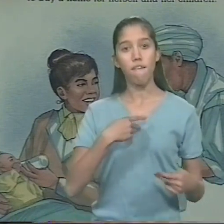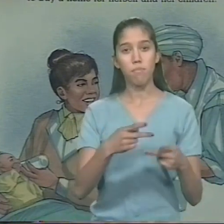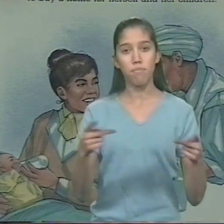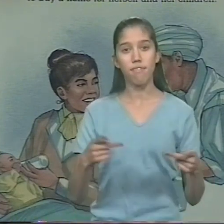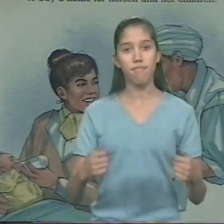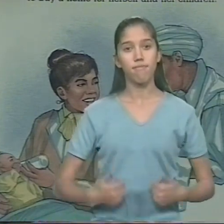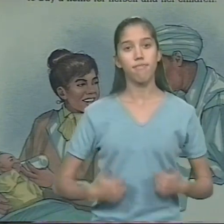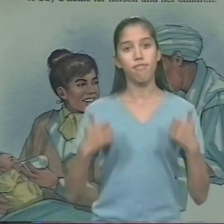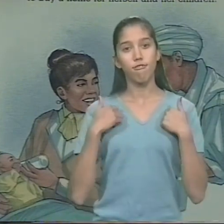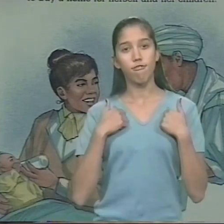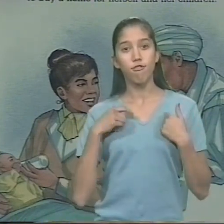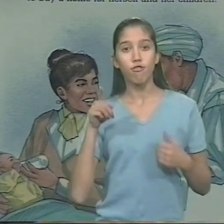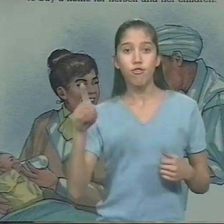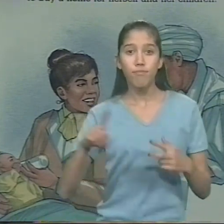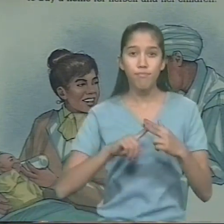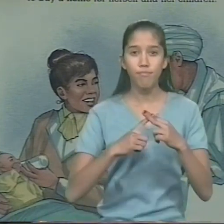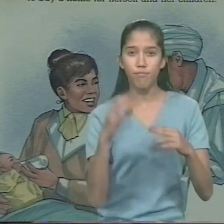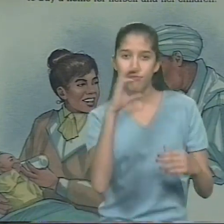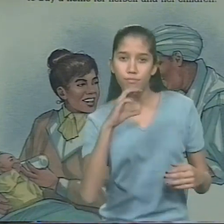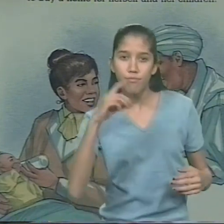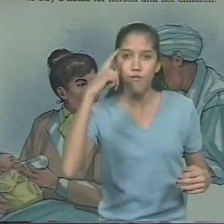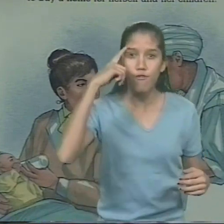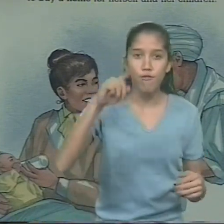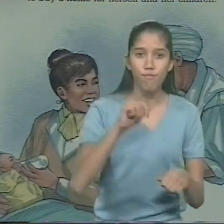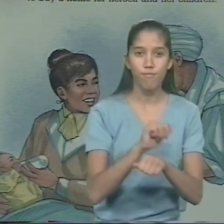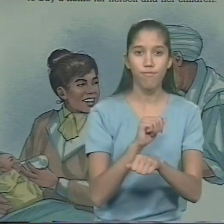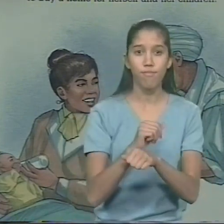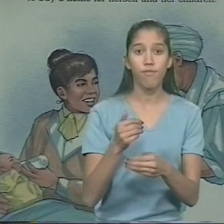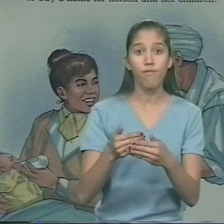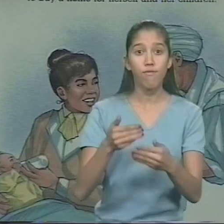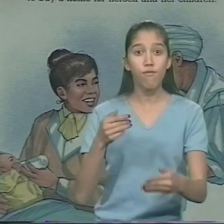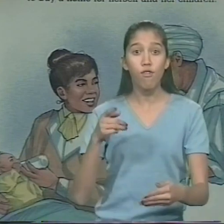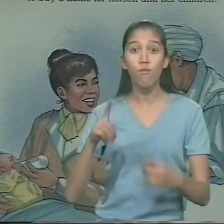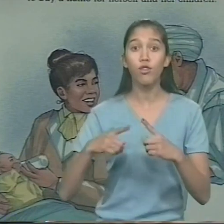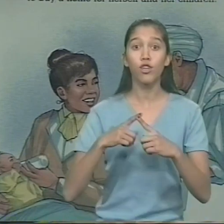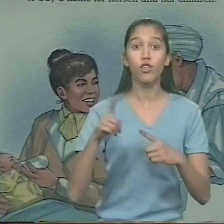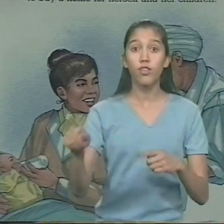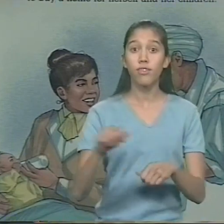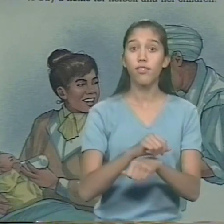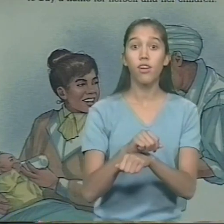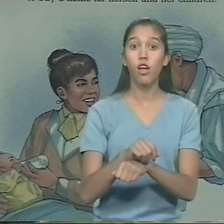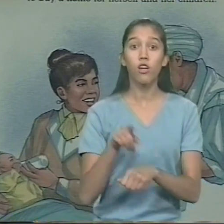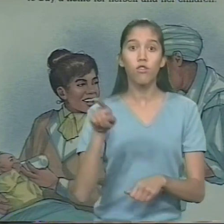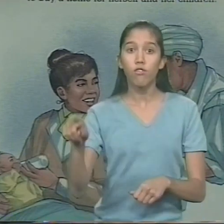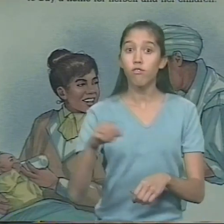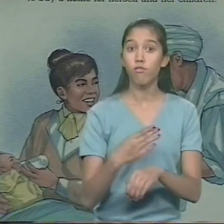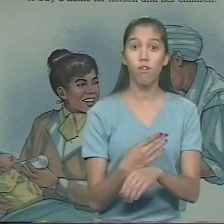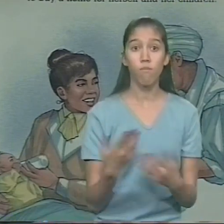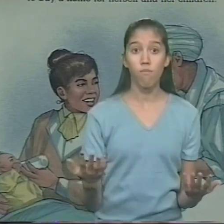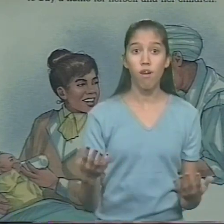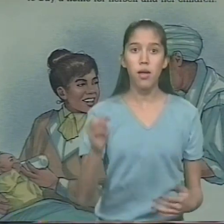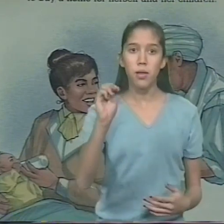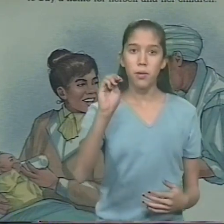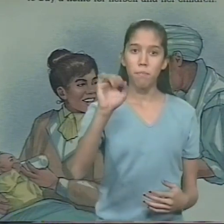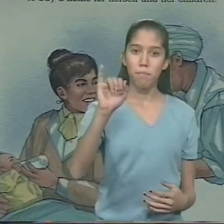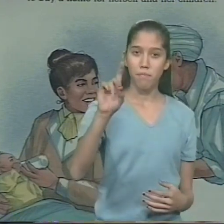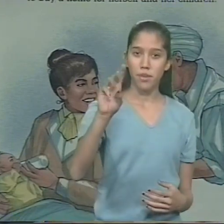Now that she had a place to live, Biddy set about finding work. When Biddy was a slave, she was a midwife and nurse